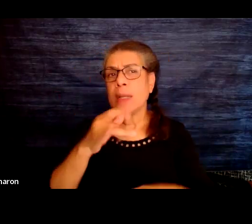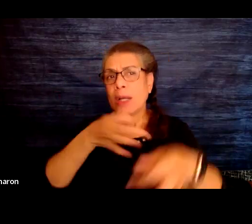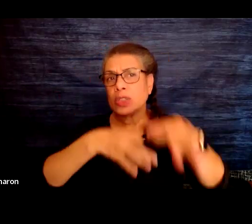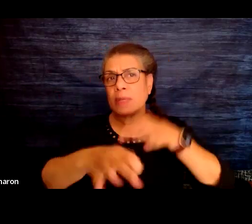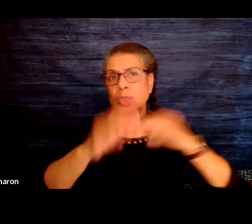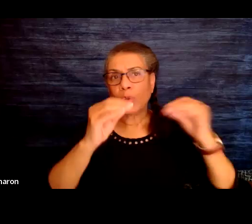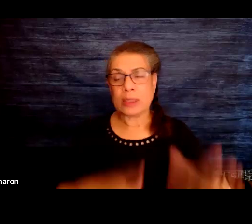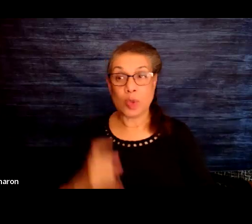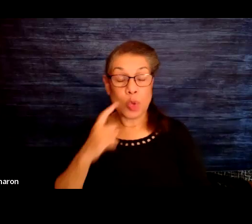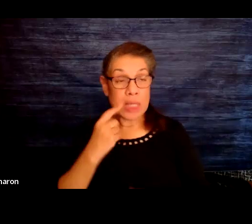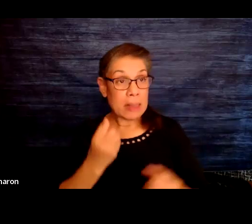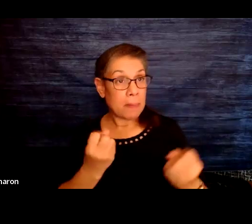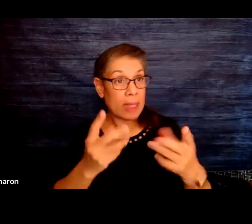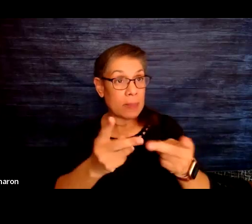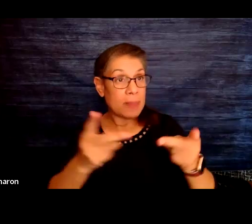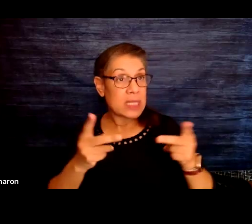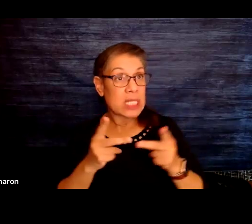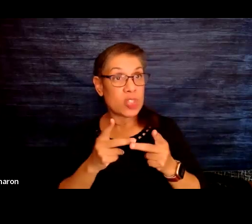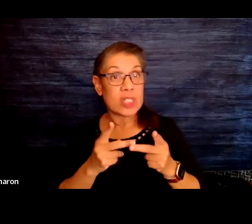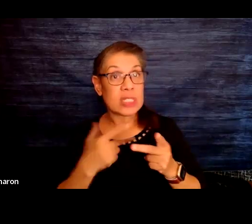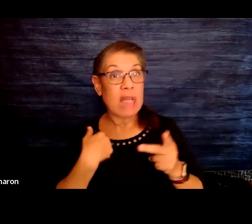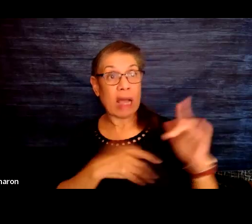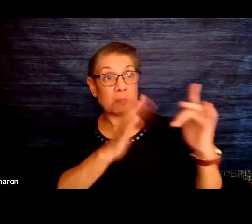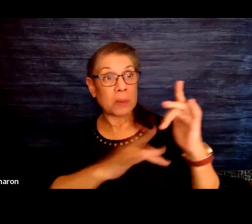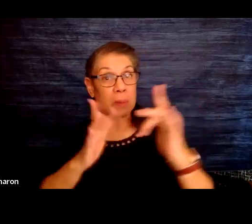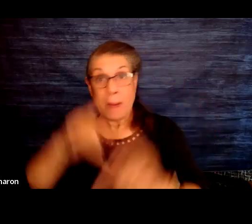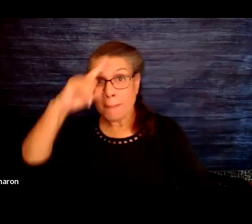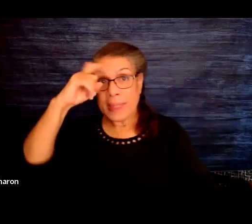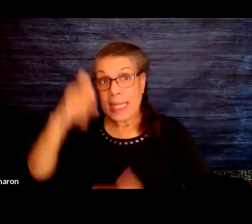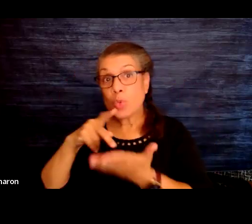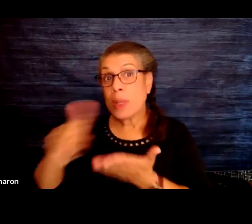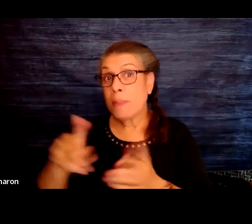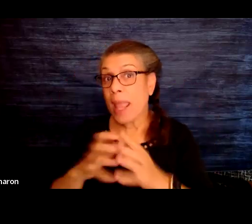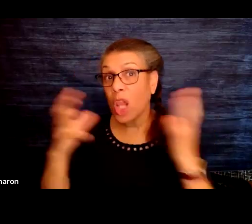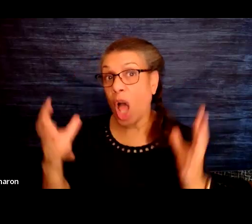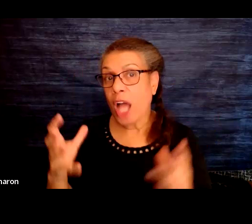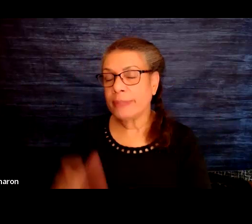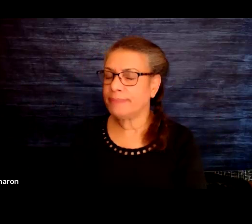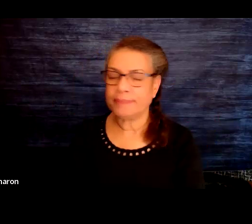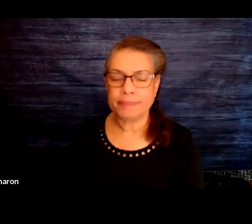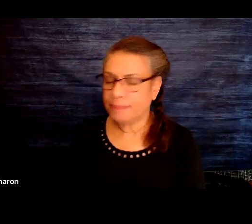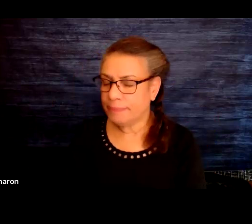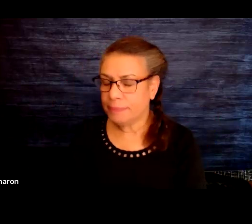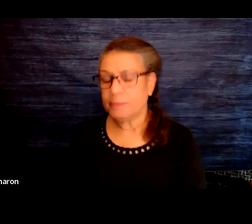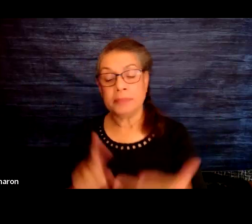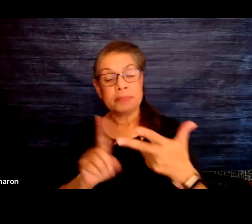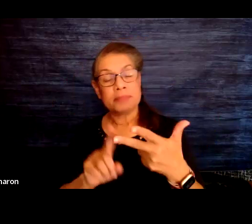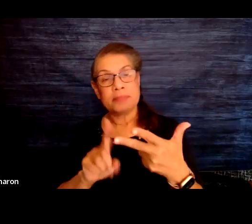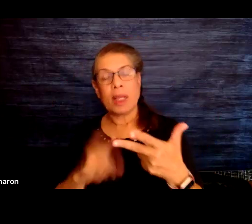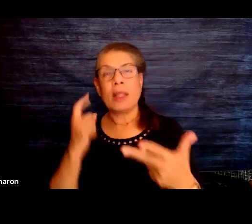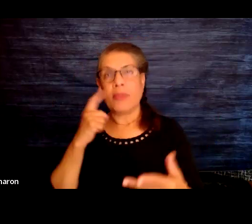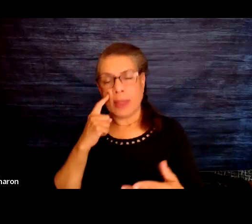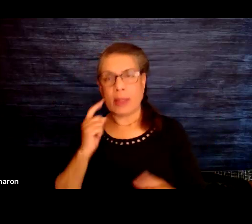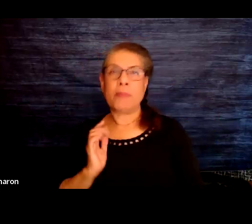positions are unfilled because they're paid too well? And finally, let's discuss the unholy trinity of